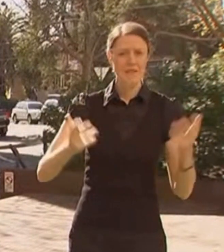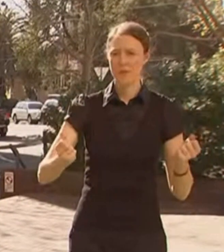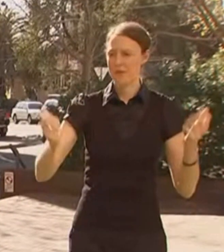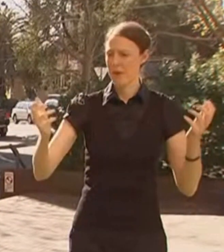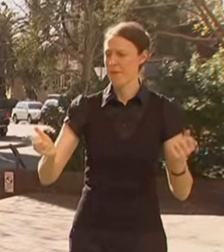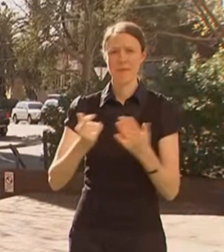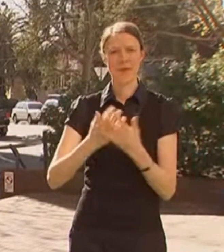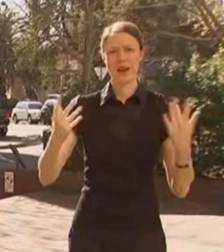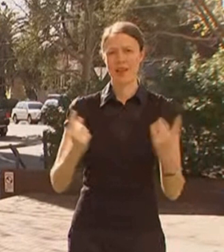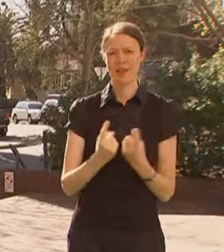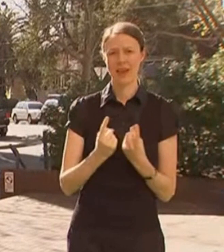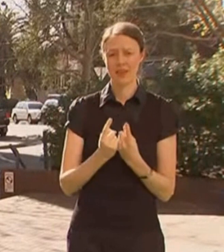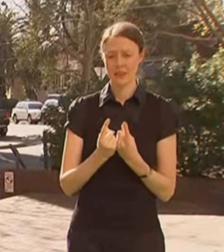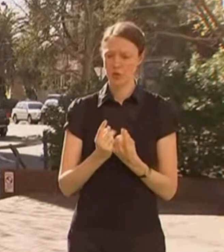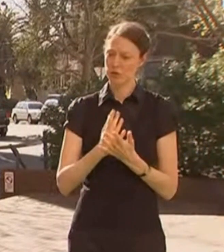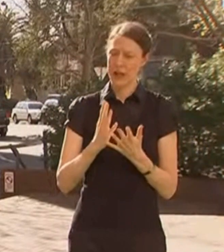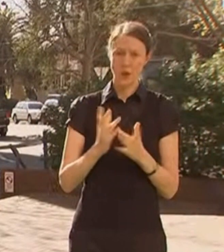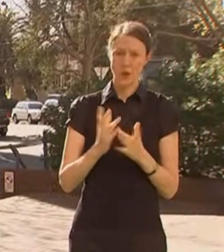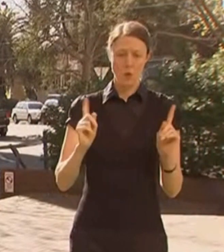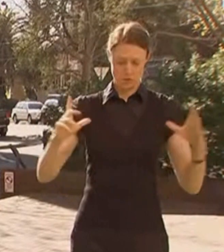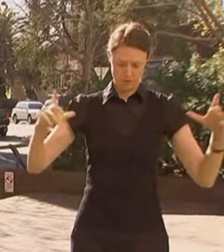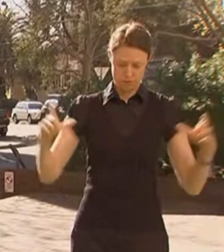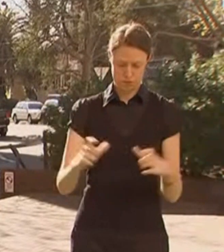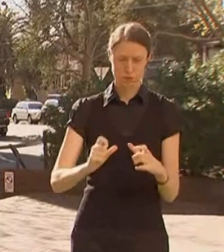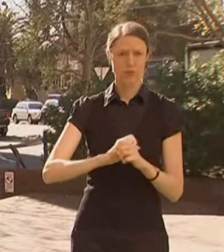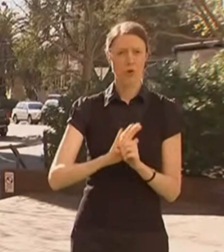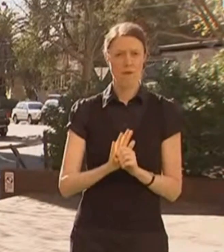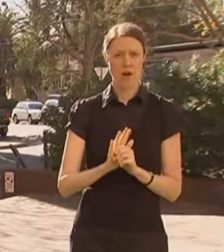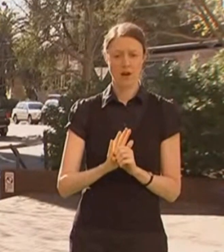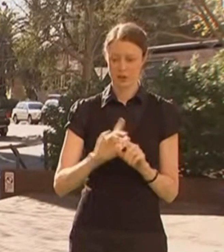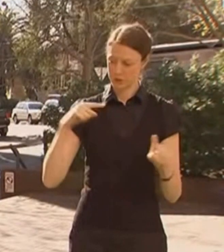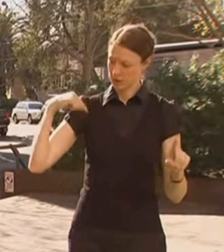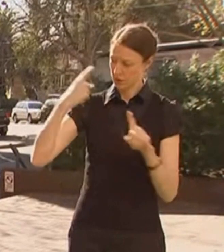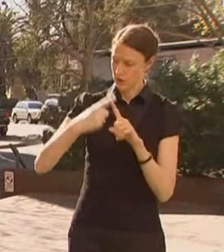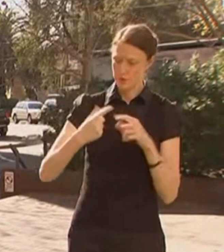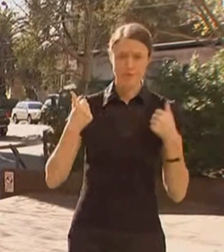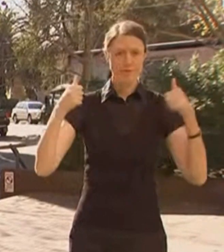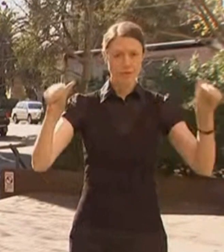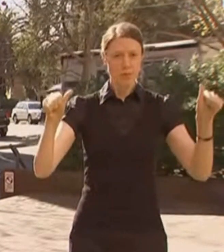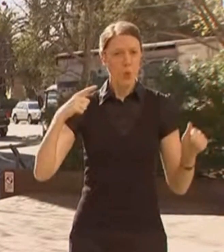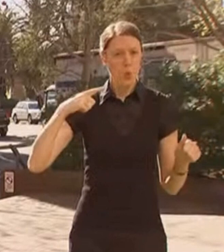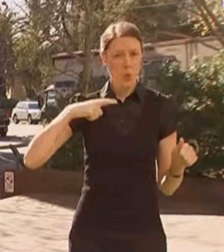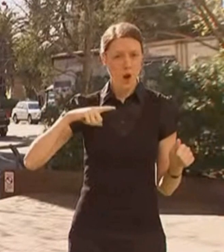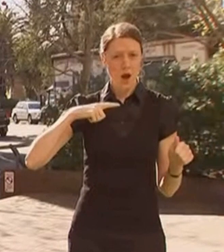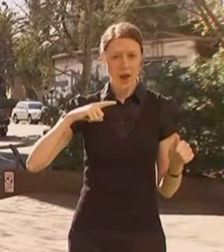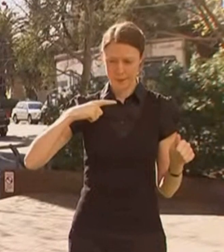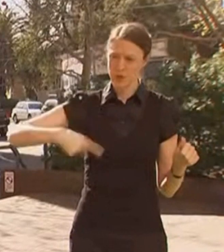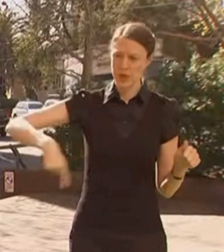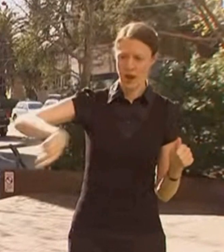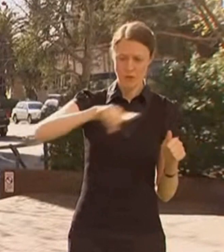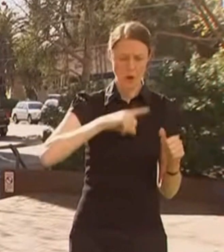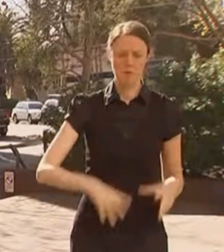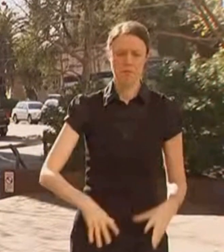health orders. That never was and never will be our intention. Let me make it very, very clear that all of us have given up